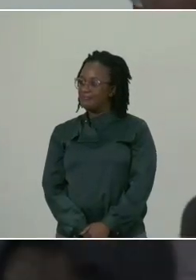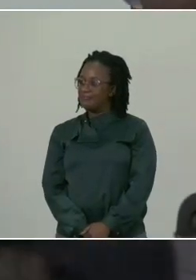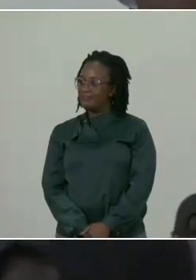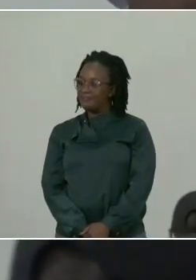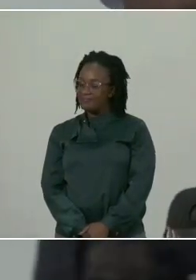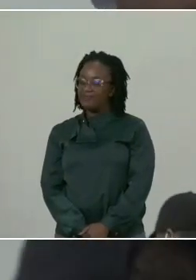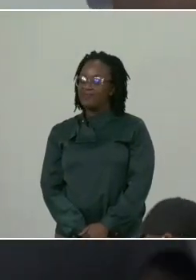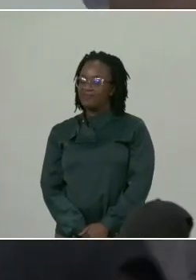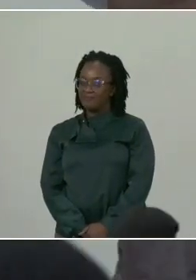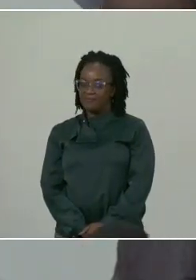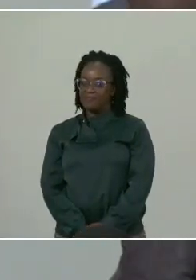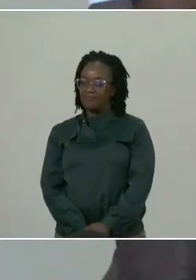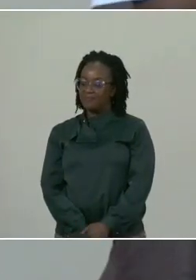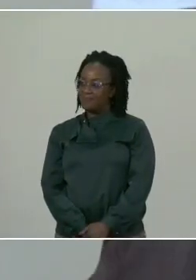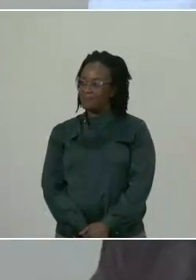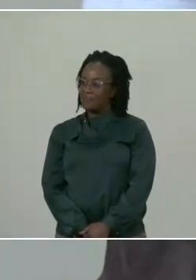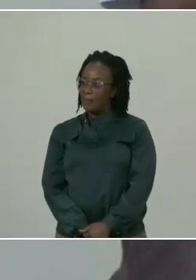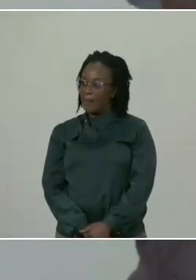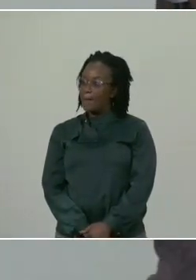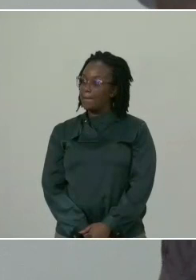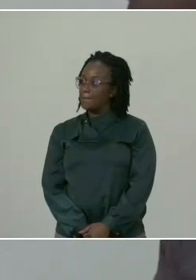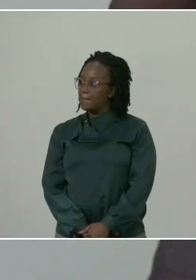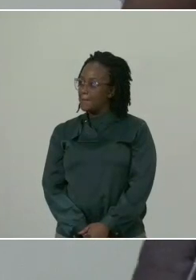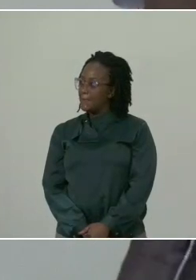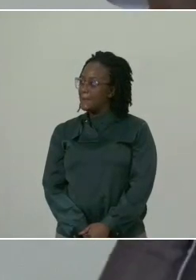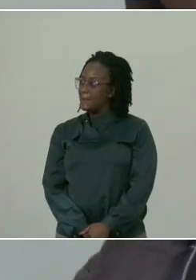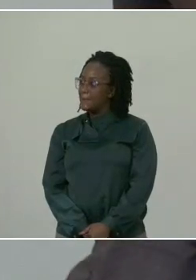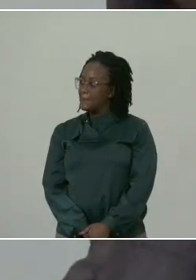Sorry, my name is Benson, and that's my sign name.